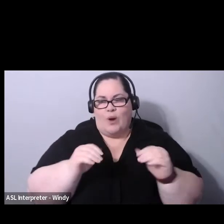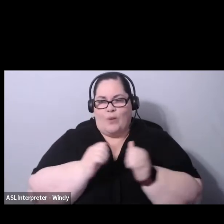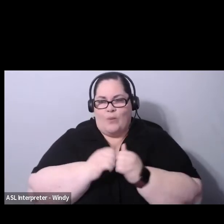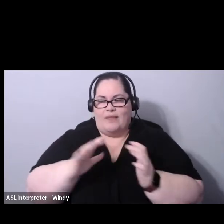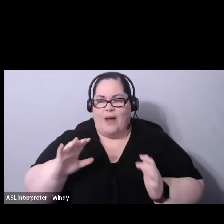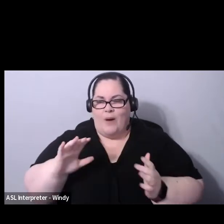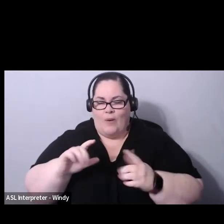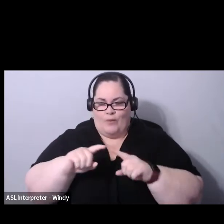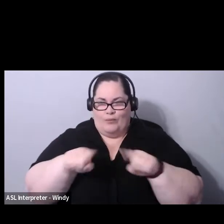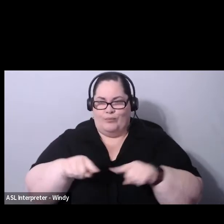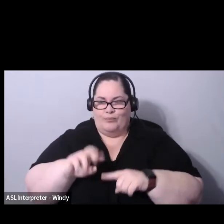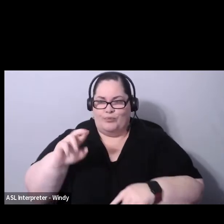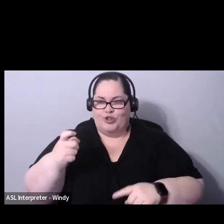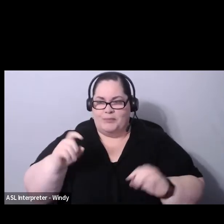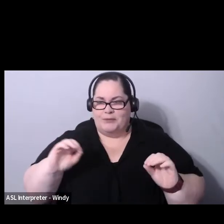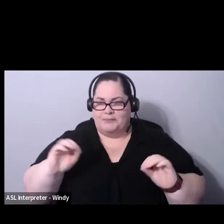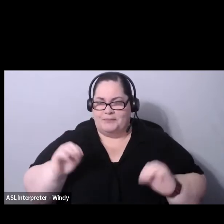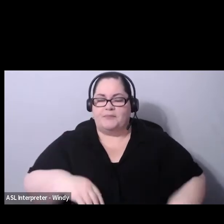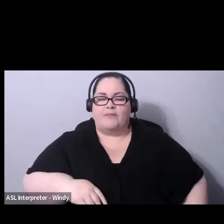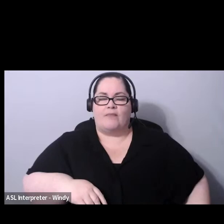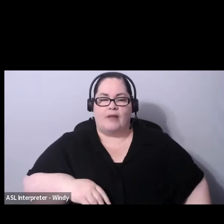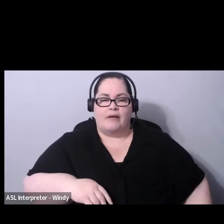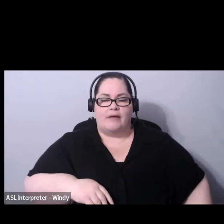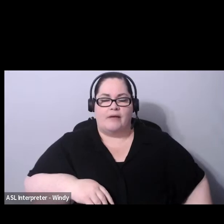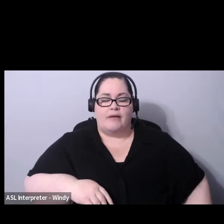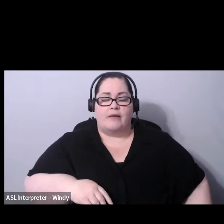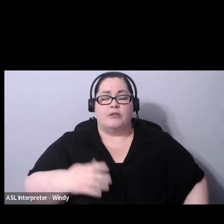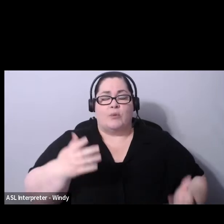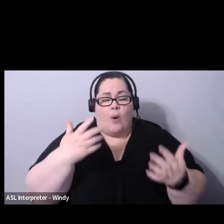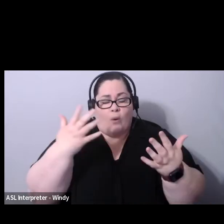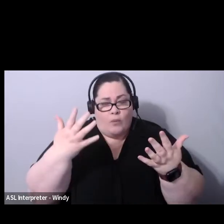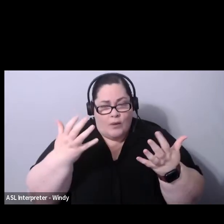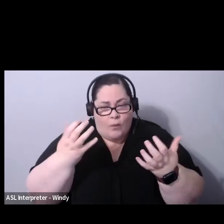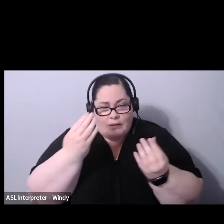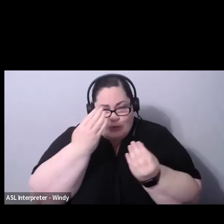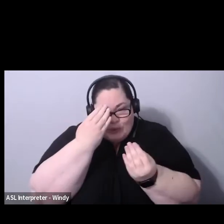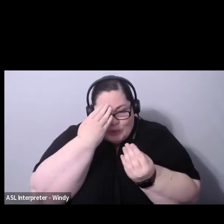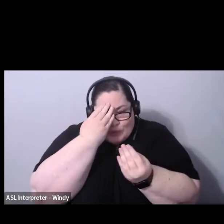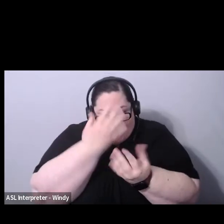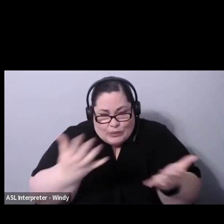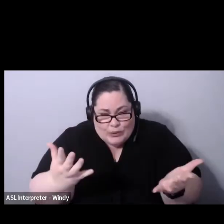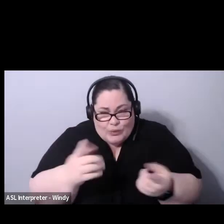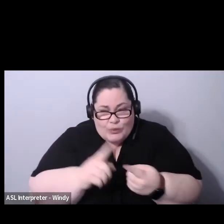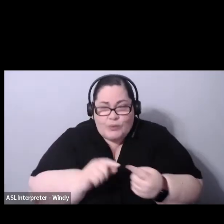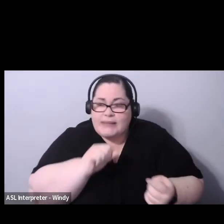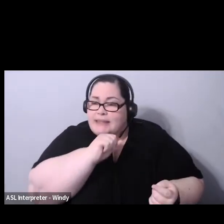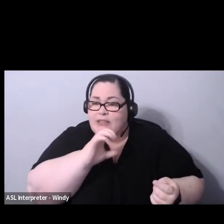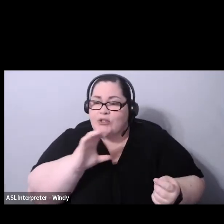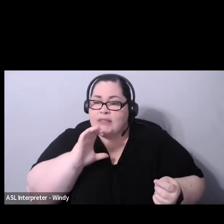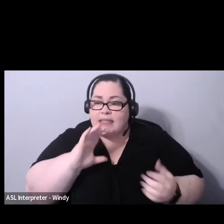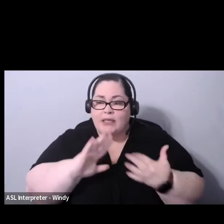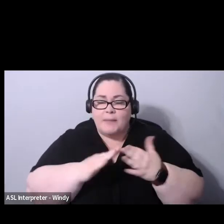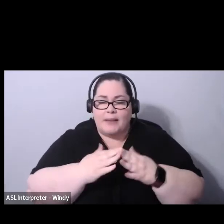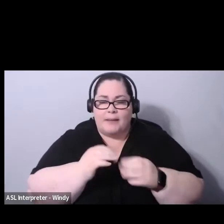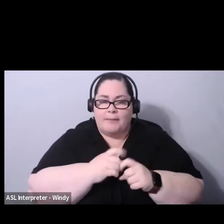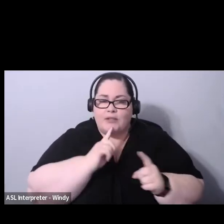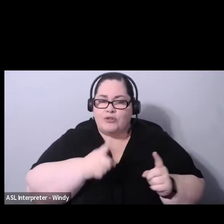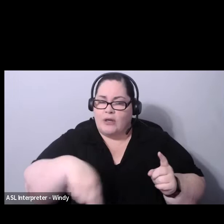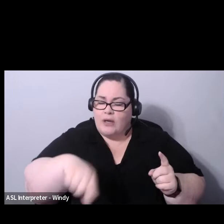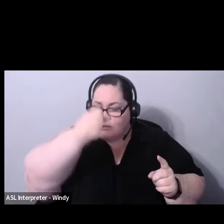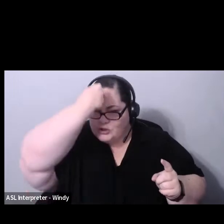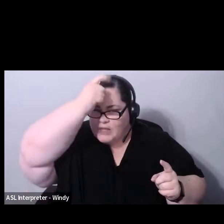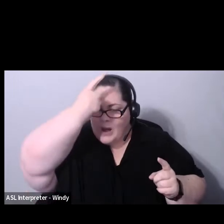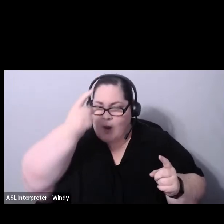senior community just to make sure that they're clear on what that means, and that